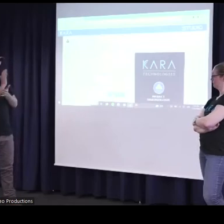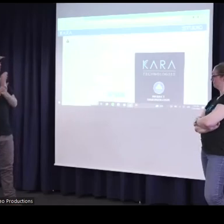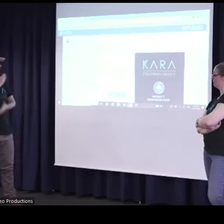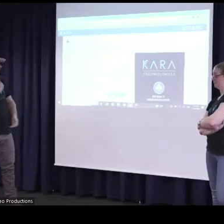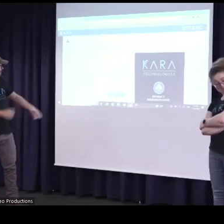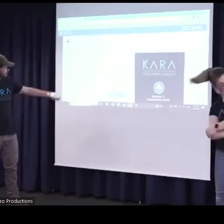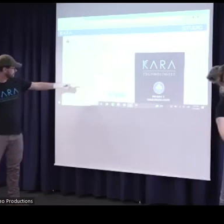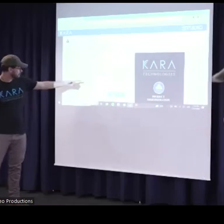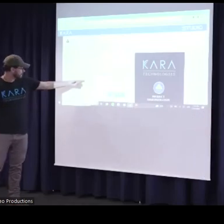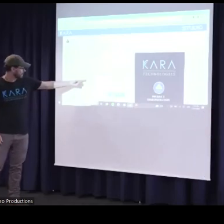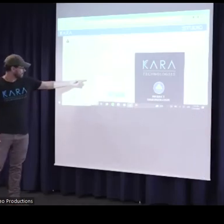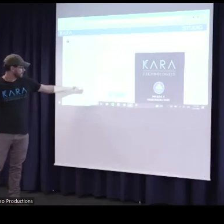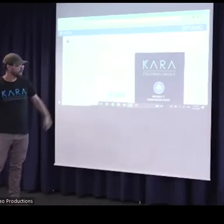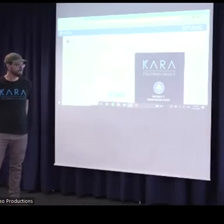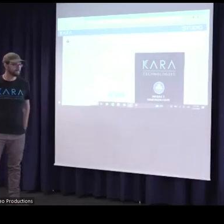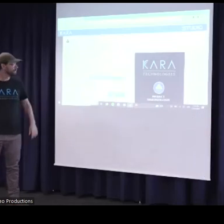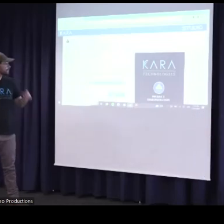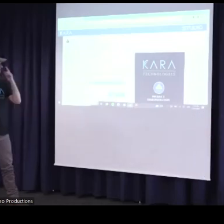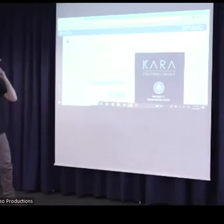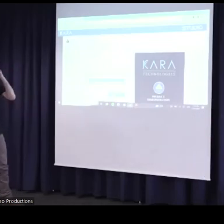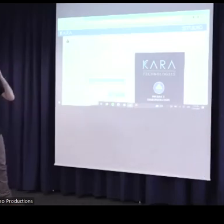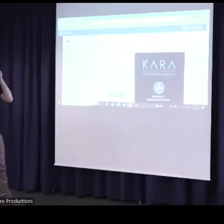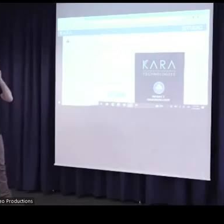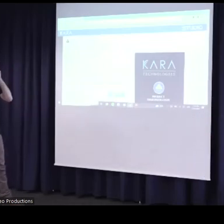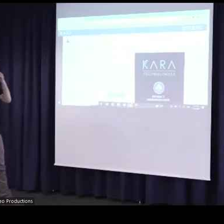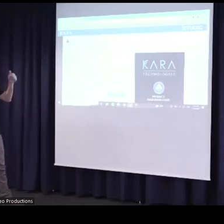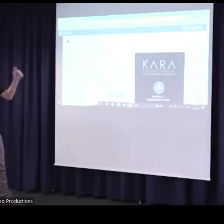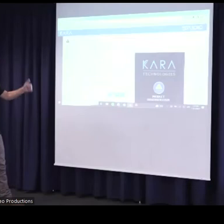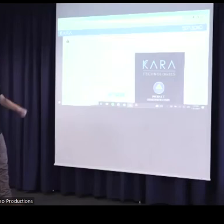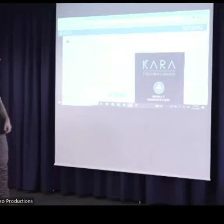There was a fire a while ago. Let's go with fire.